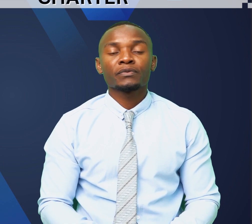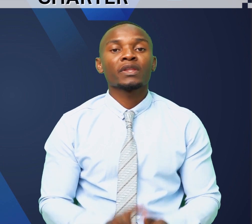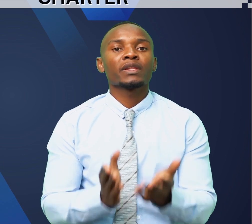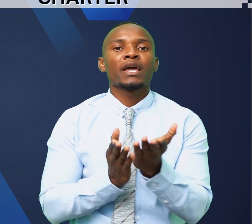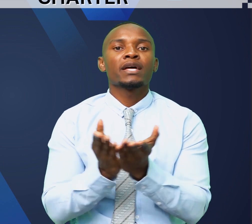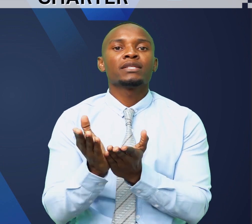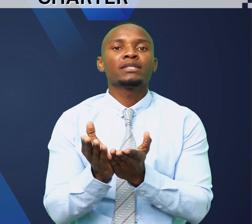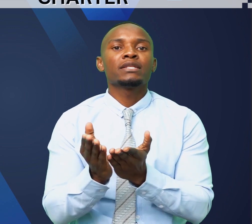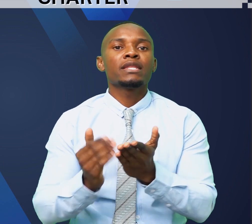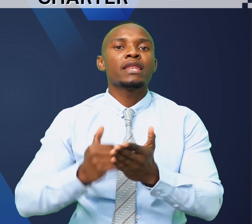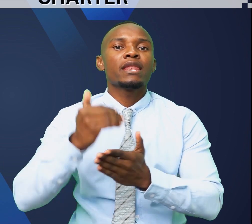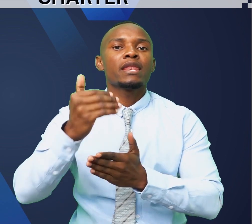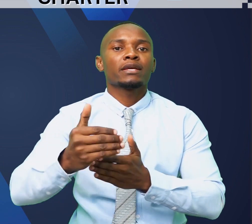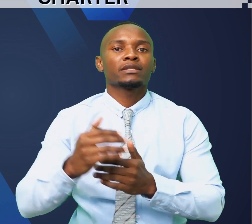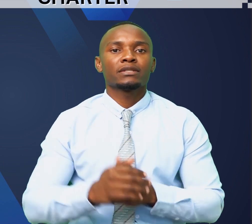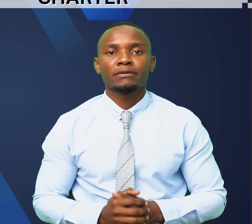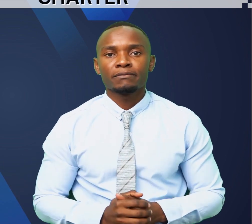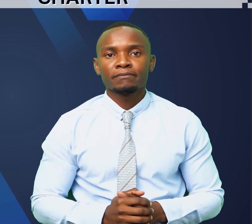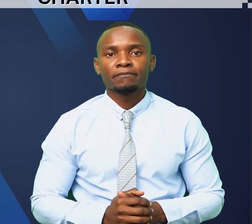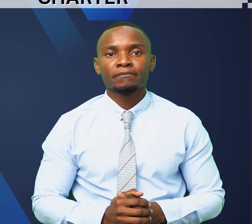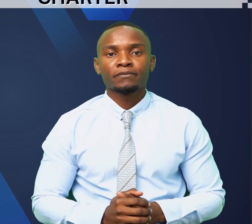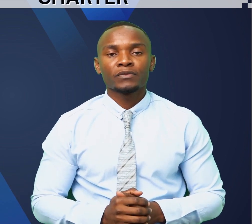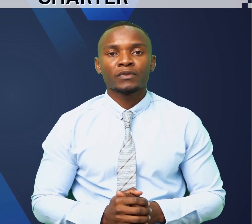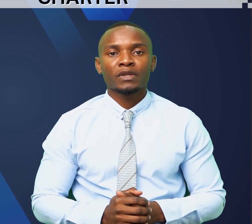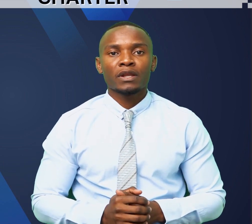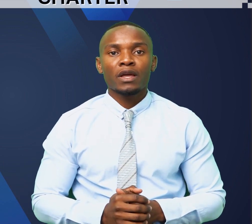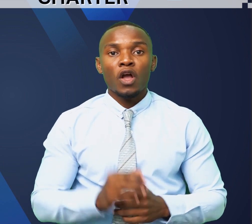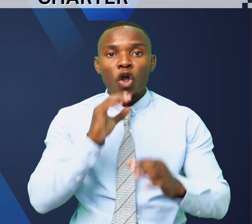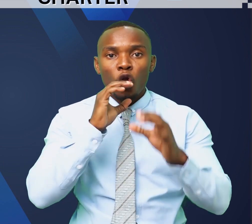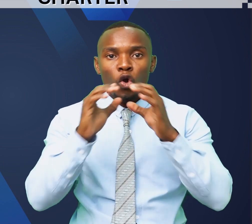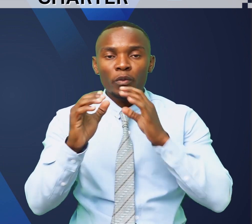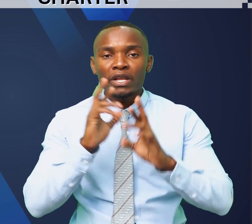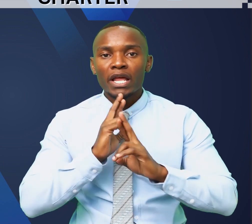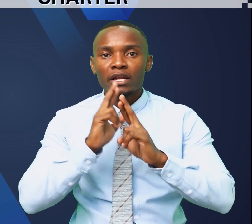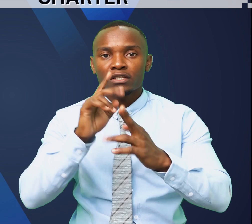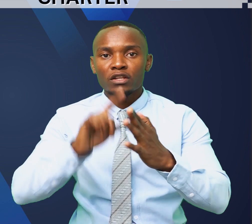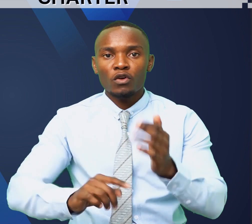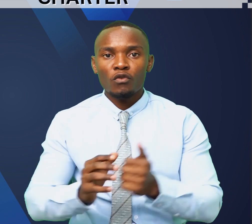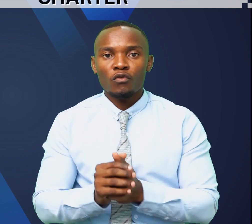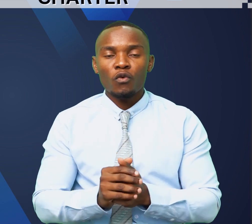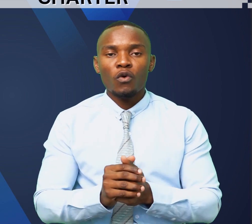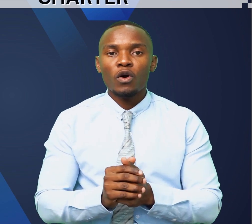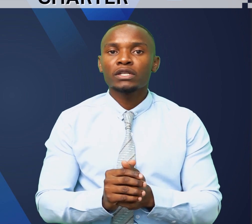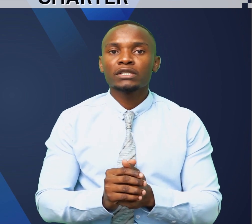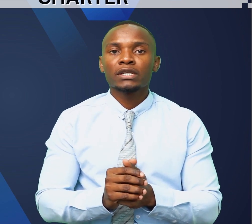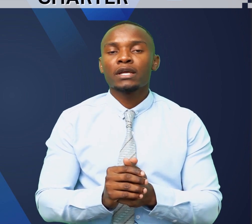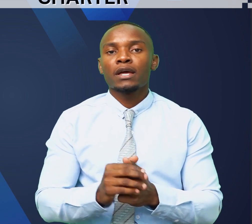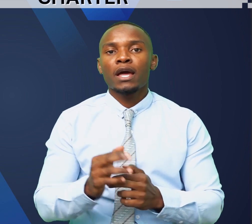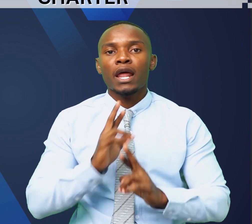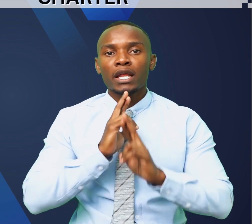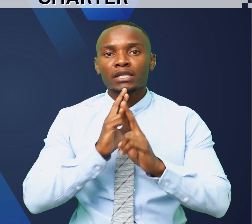Service rendered. Communicate outcome of application and dispatch of S-Mark